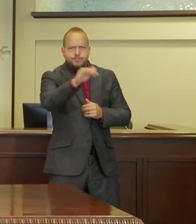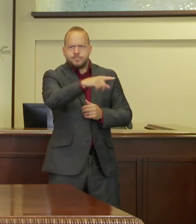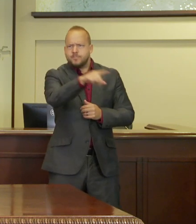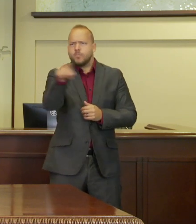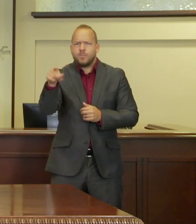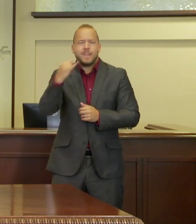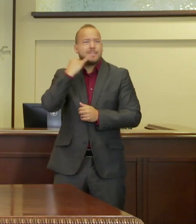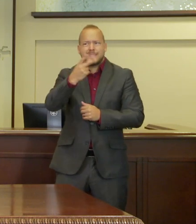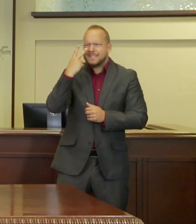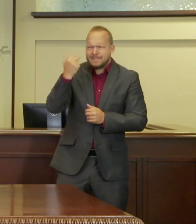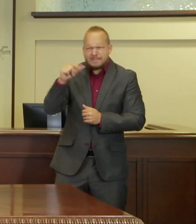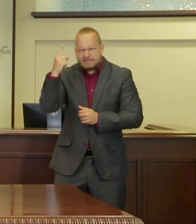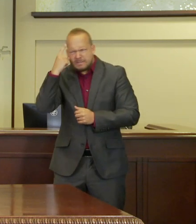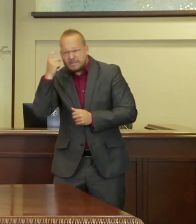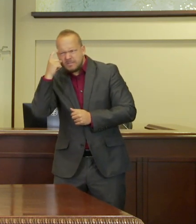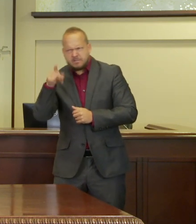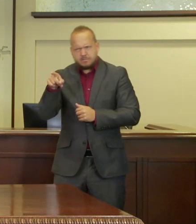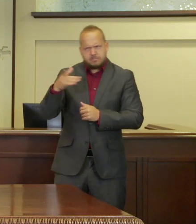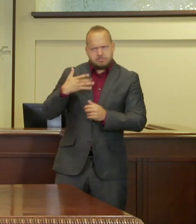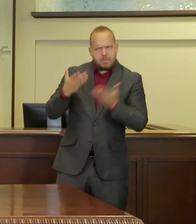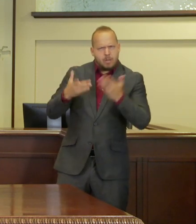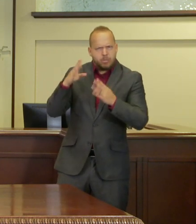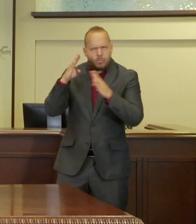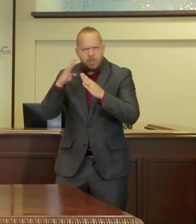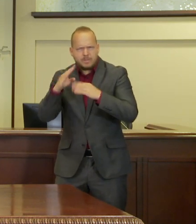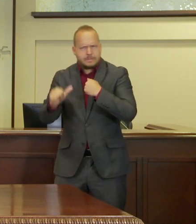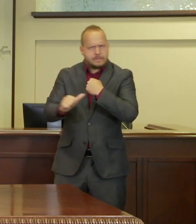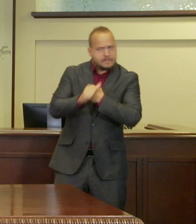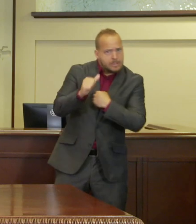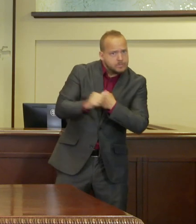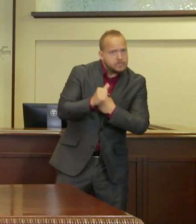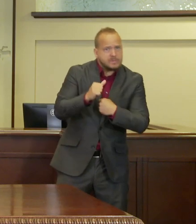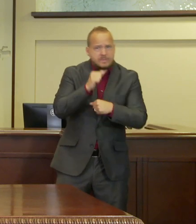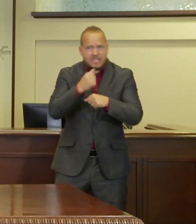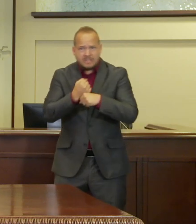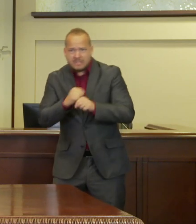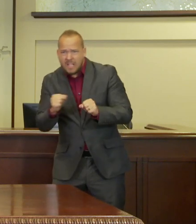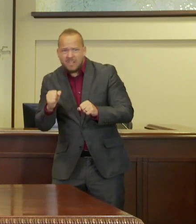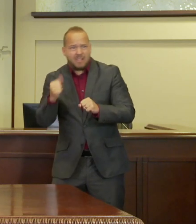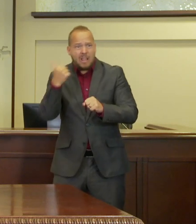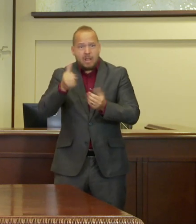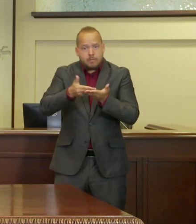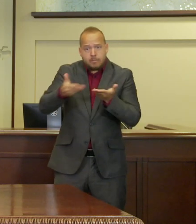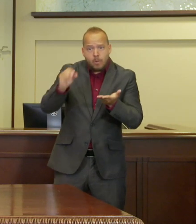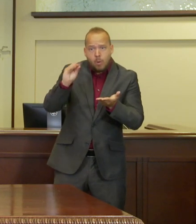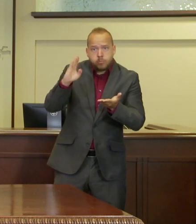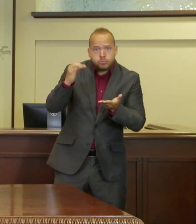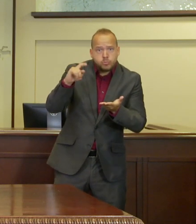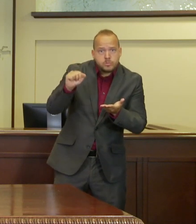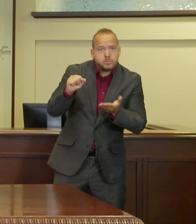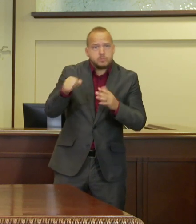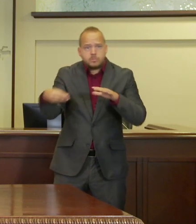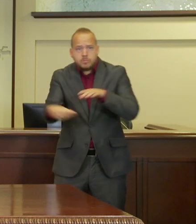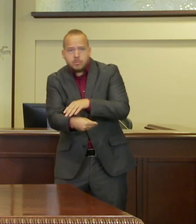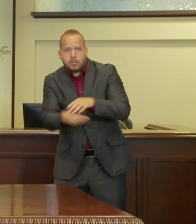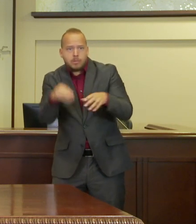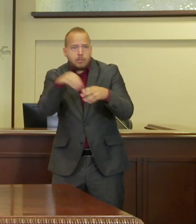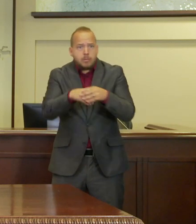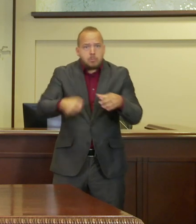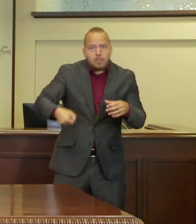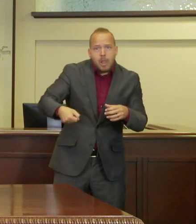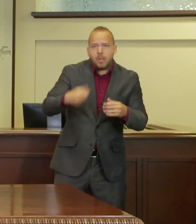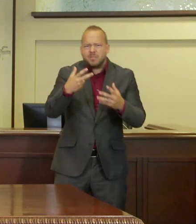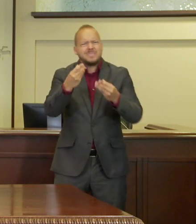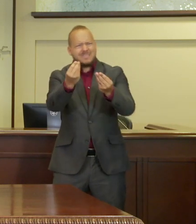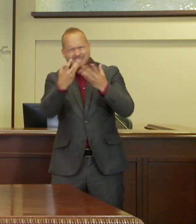suspicious objects or dangerous objects that are sequestered away in the city, to please let us know. So with that,